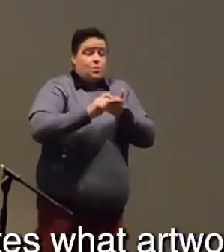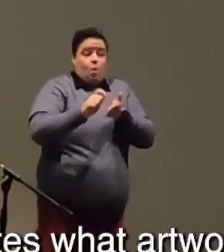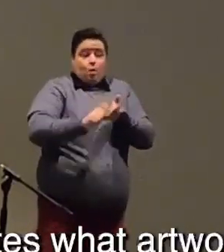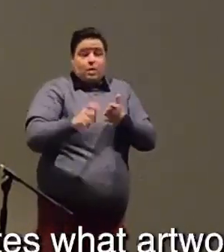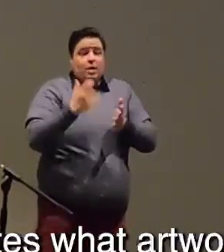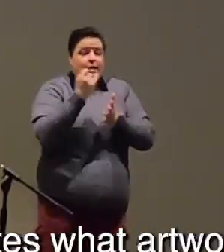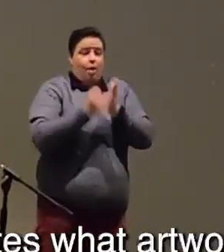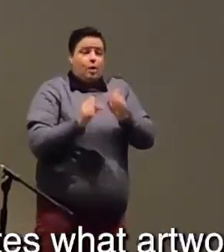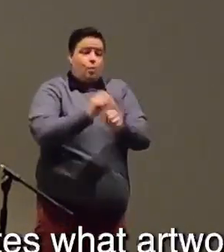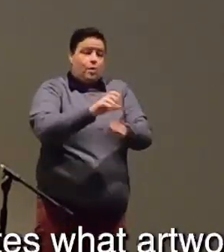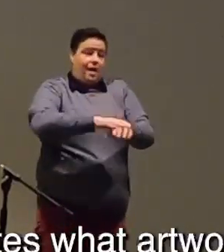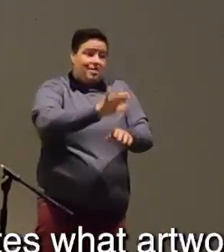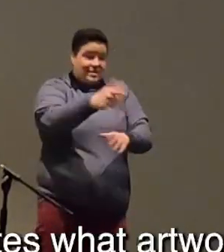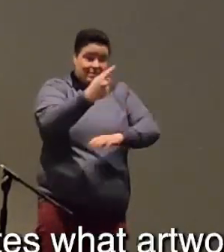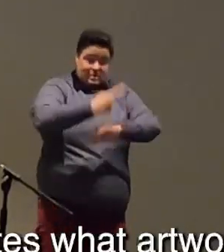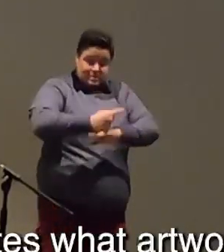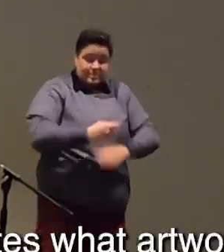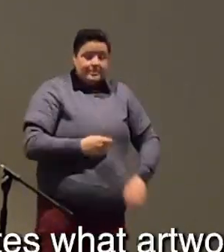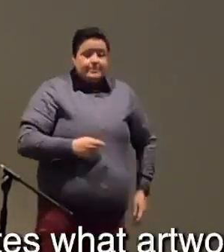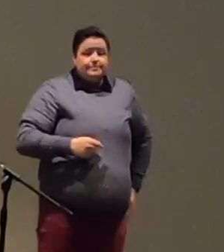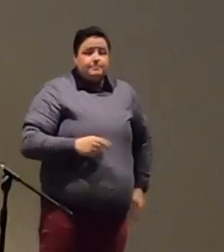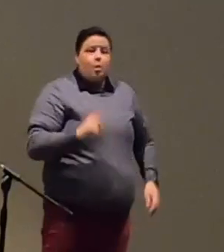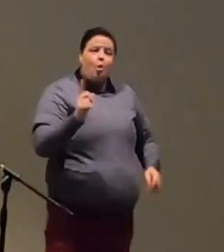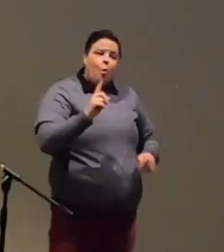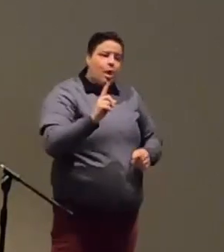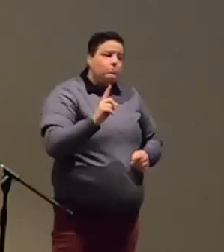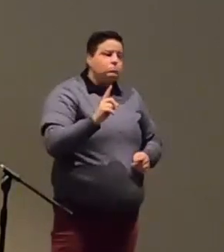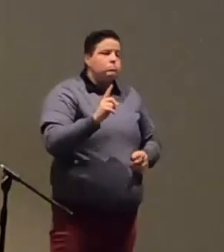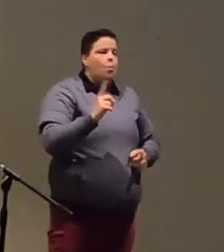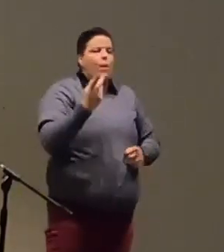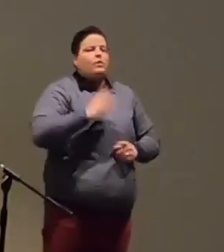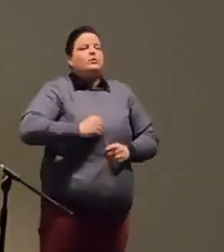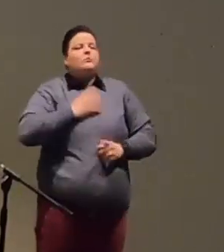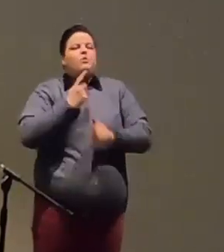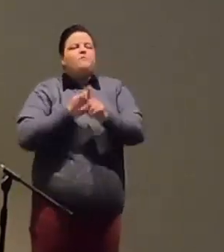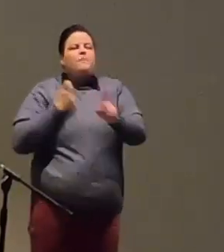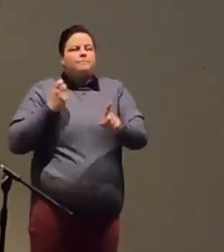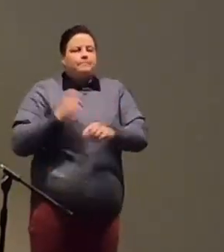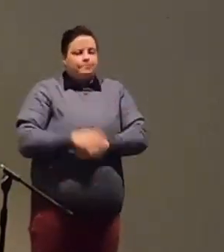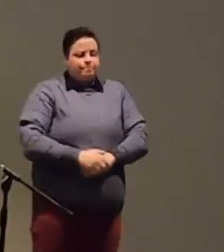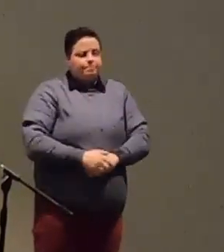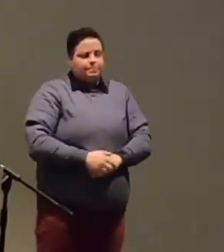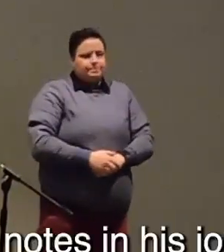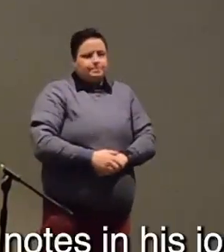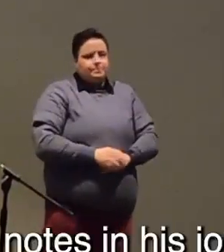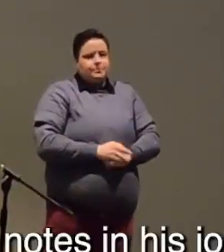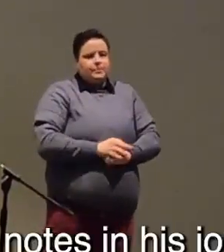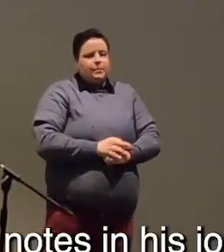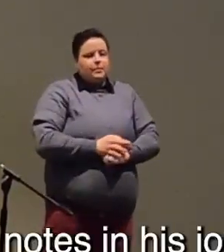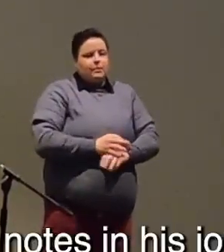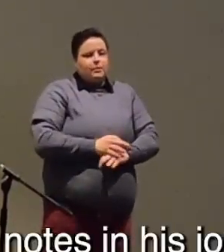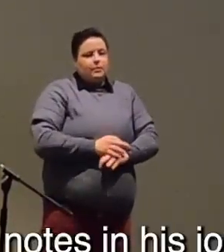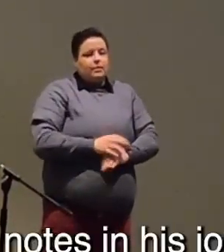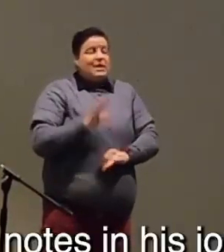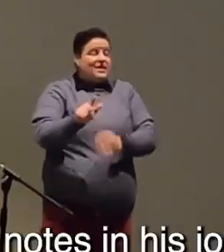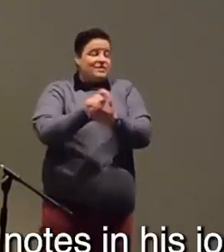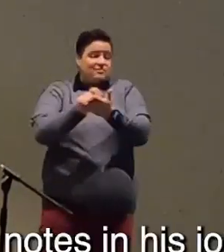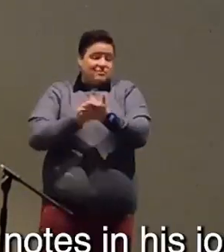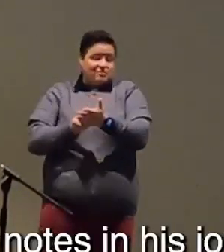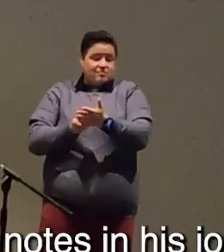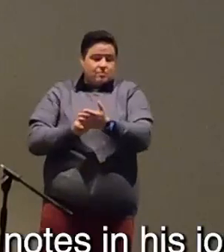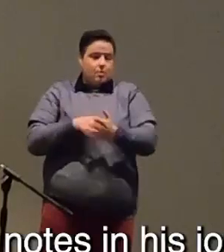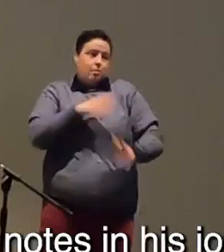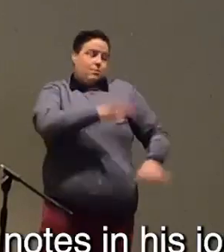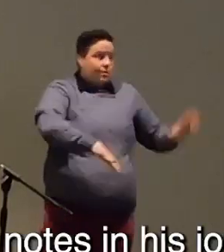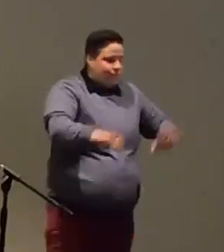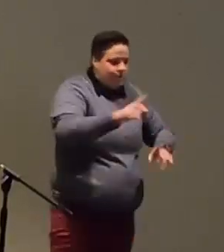what artwork he worked on that day, where it was, where this inspiration came from. So he notes in his journal that he stumbled